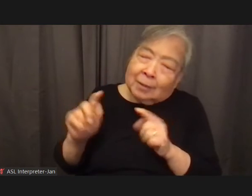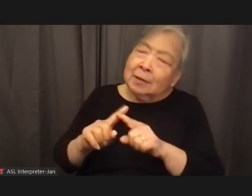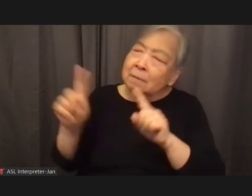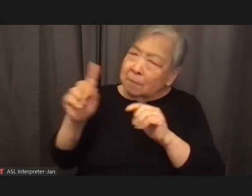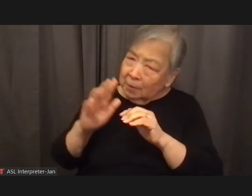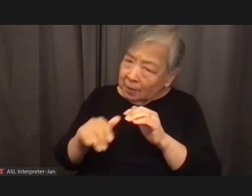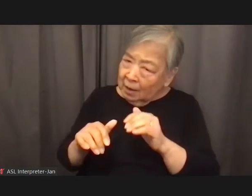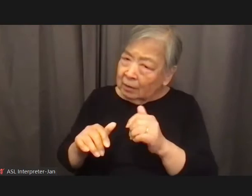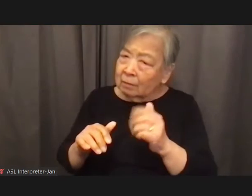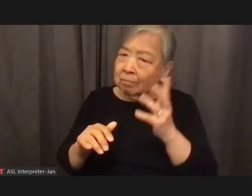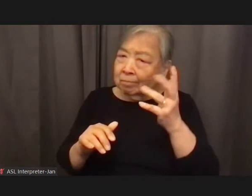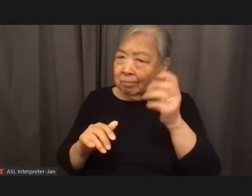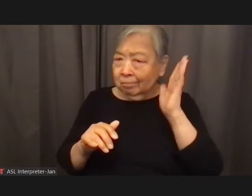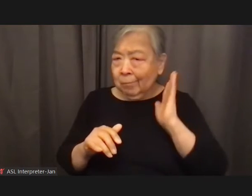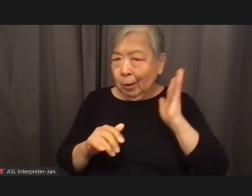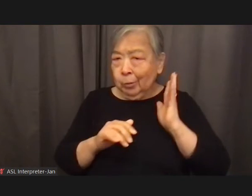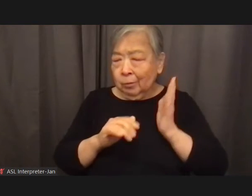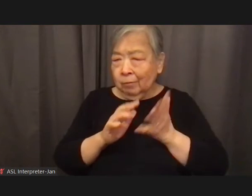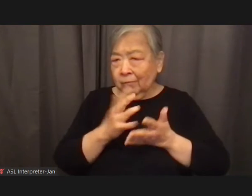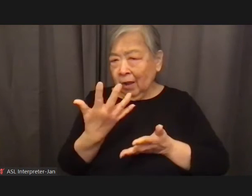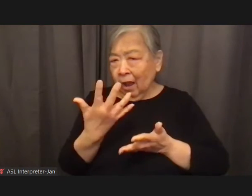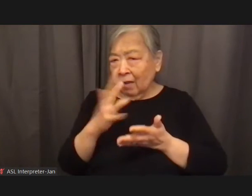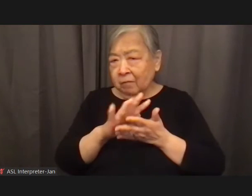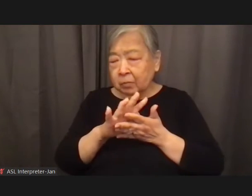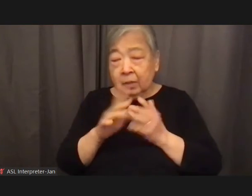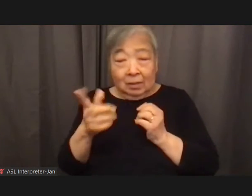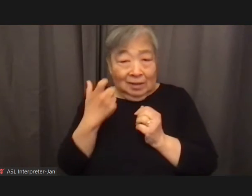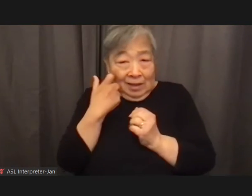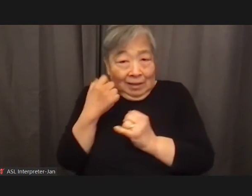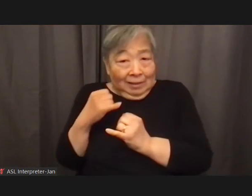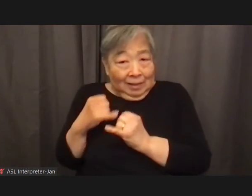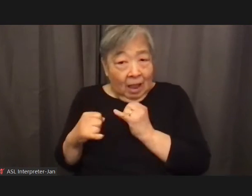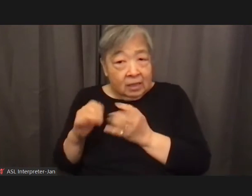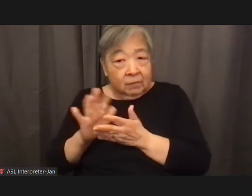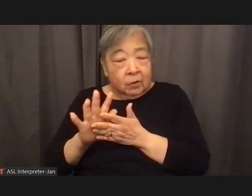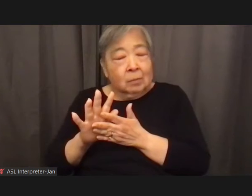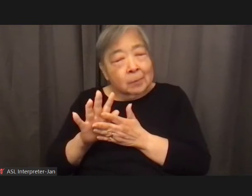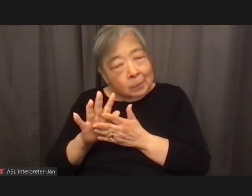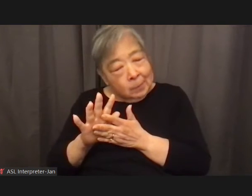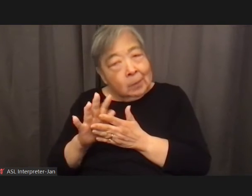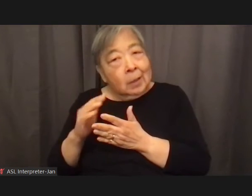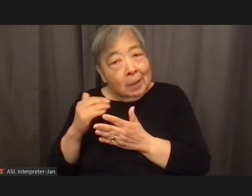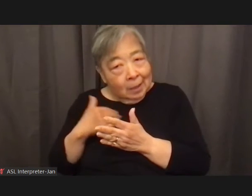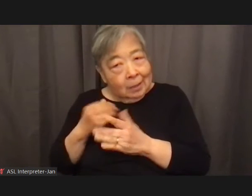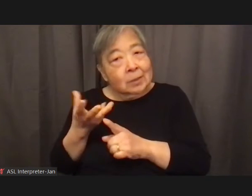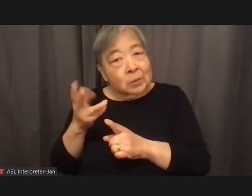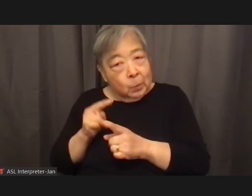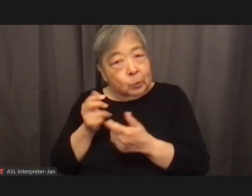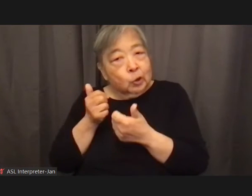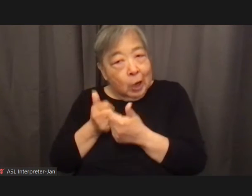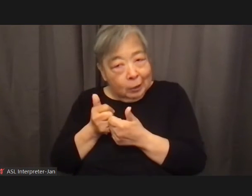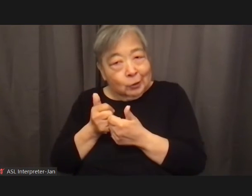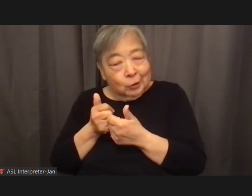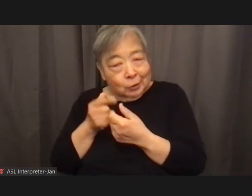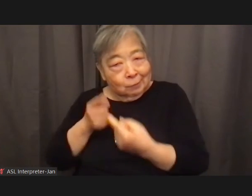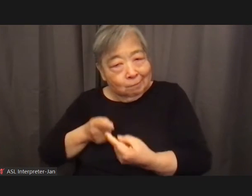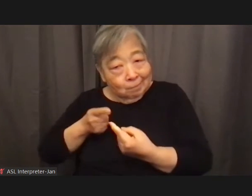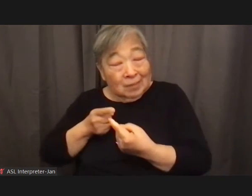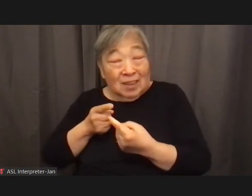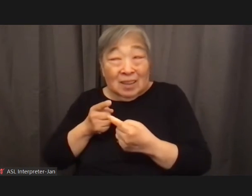films, the last one, of course, has its own difficulties and challenges. And it took 8 years to